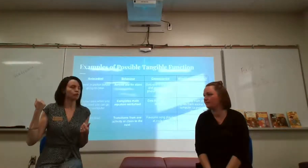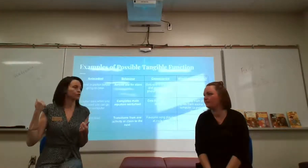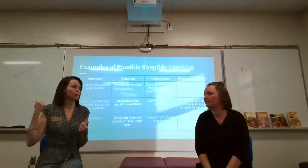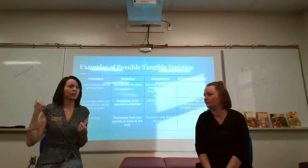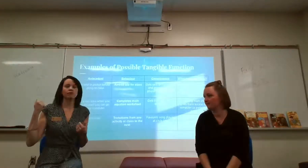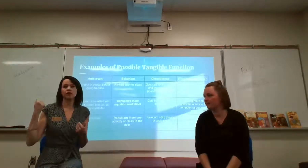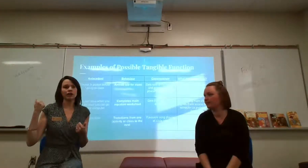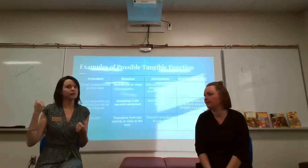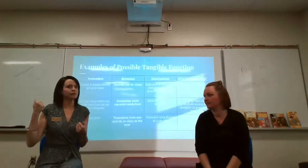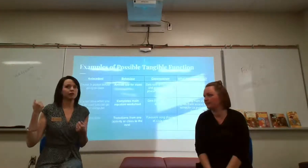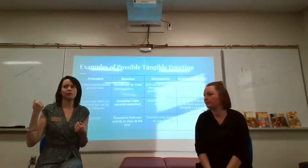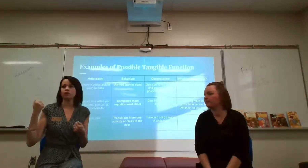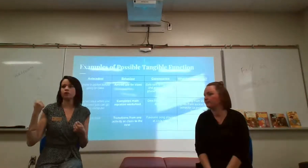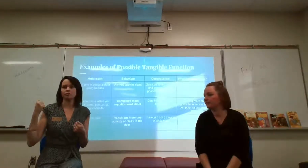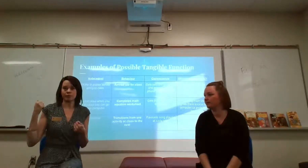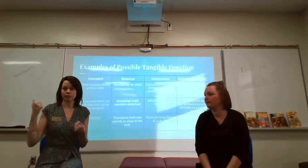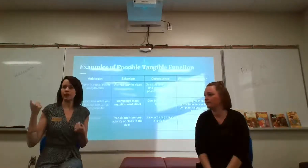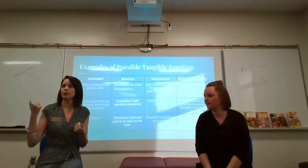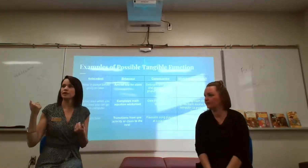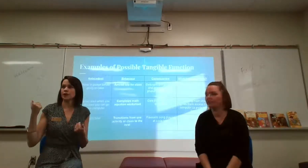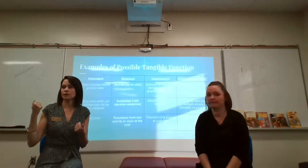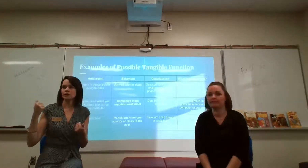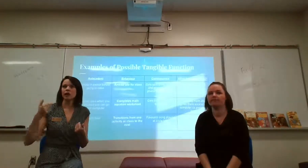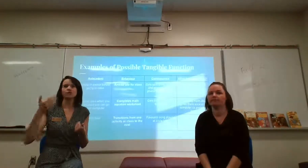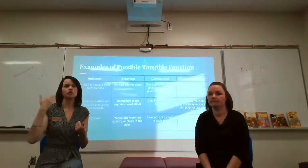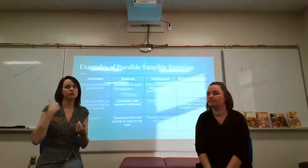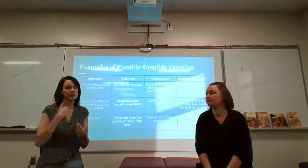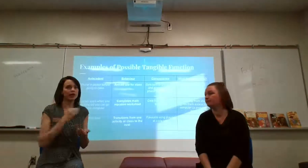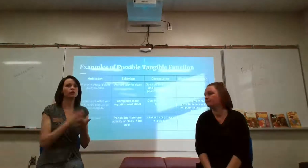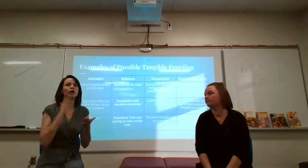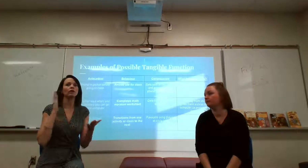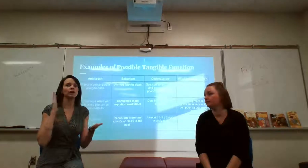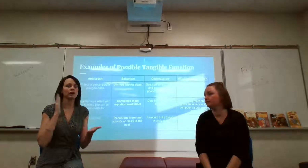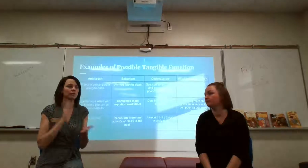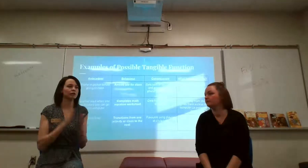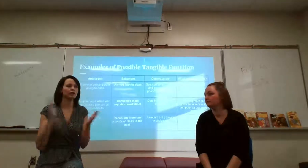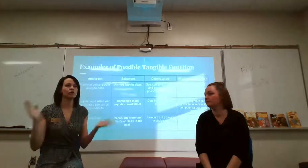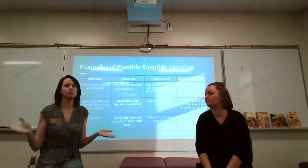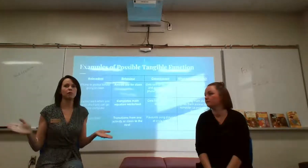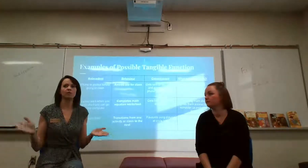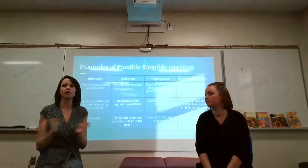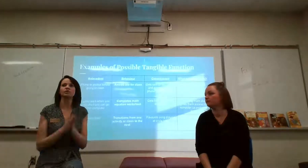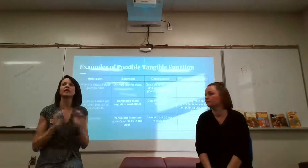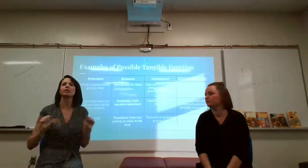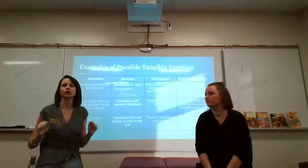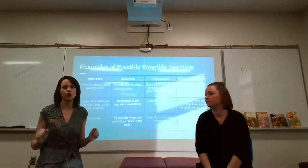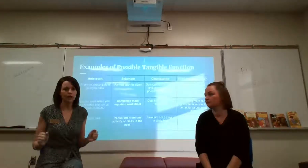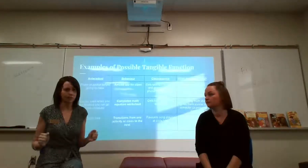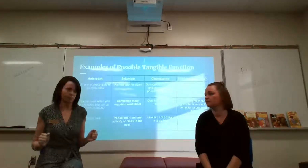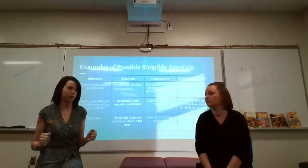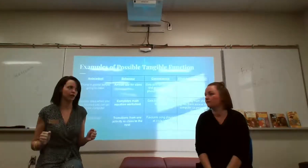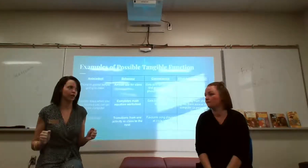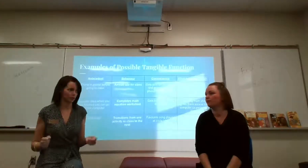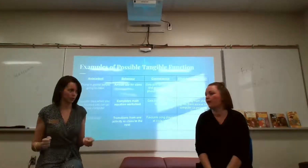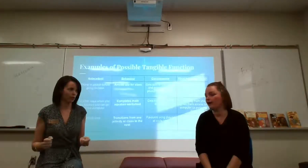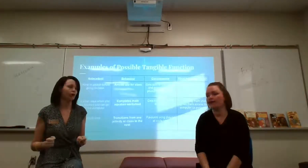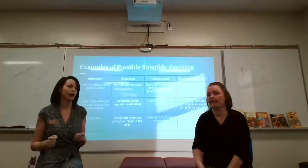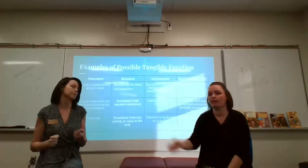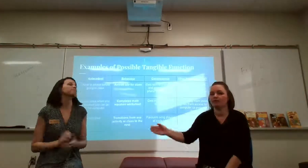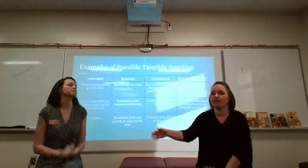do that behavior again. It didn't meet reinforcement. Does that make sense? As soon as I get the reinforcement, now we're learning something new.